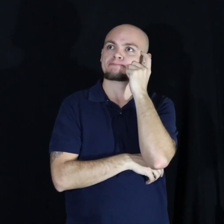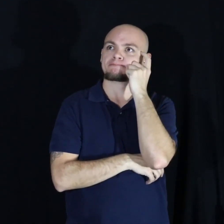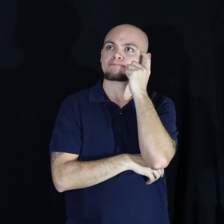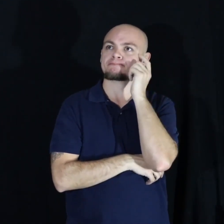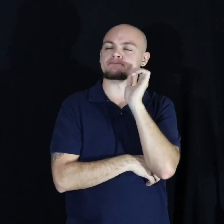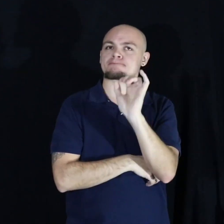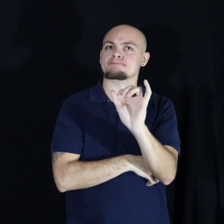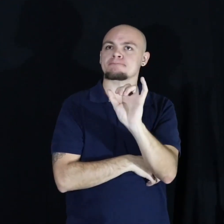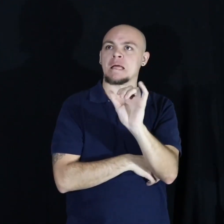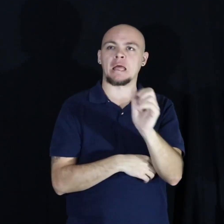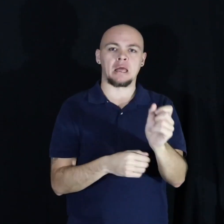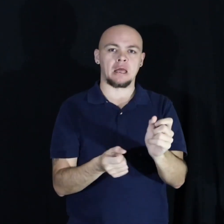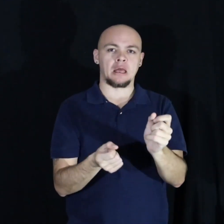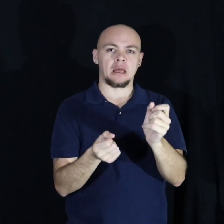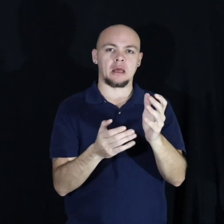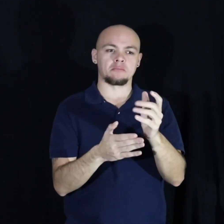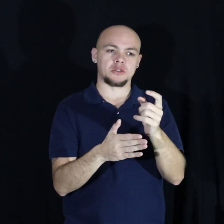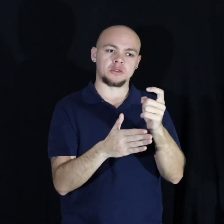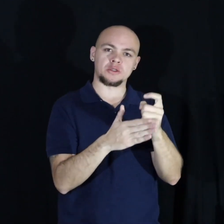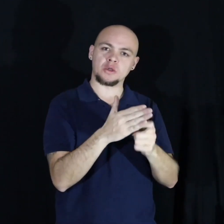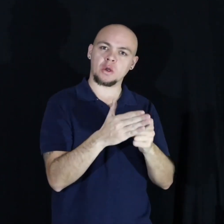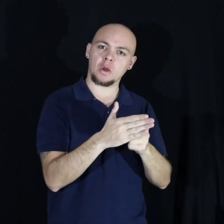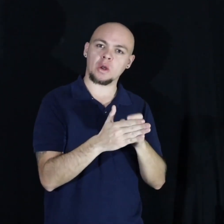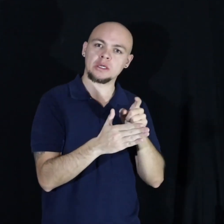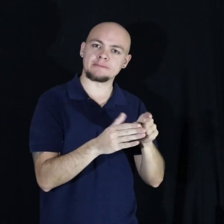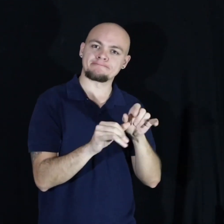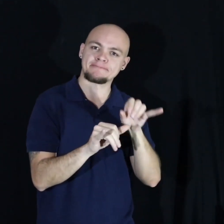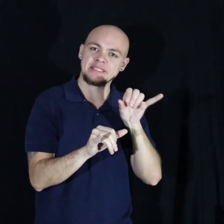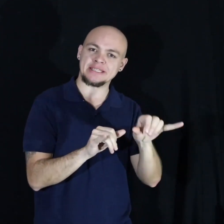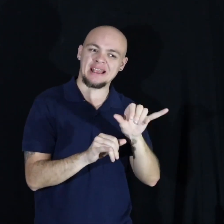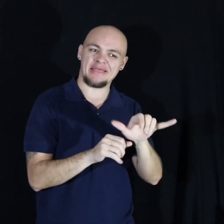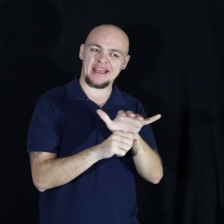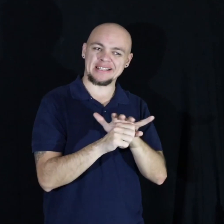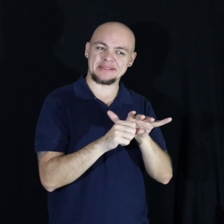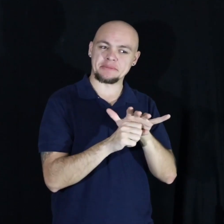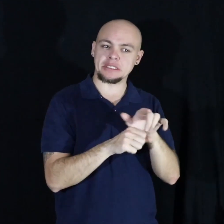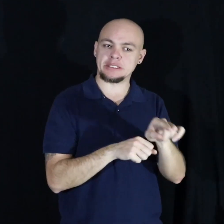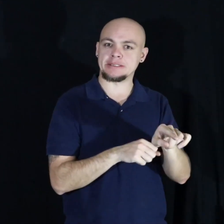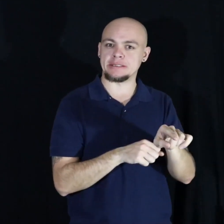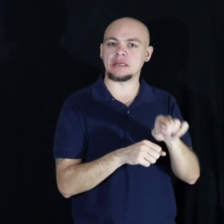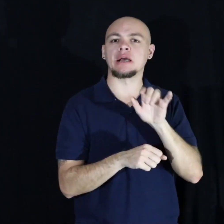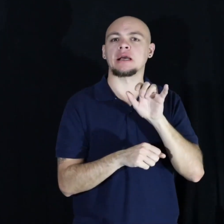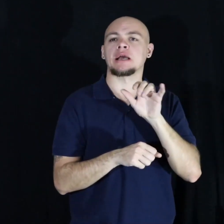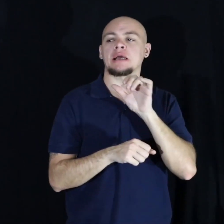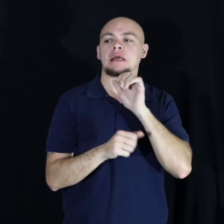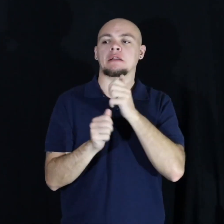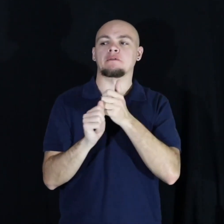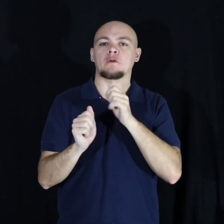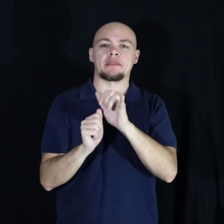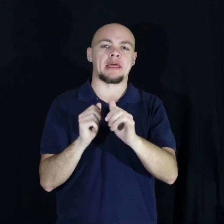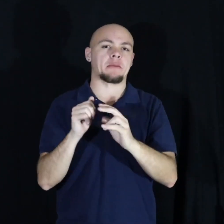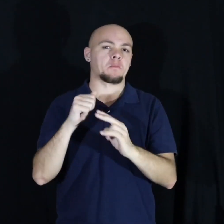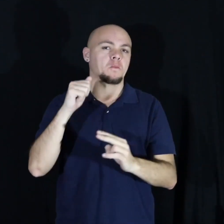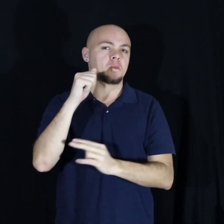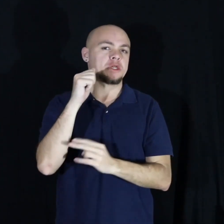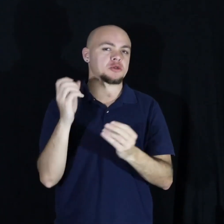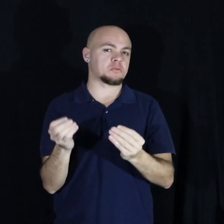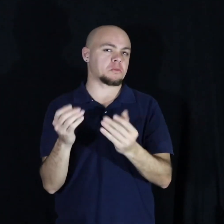how much it costs us to stay in our safe space and not burn a bridge,